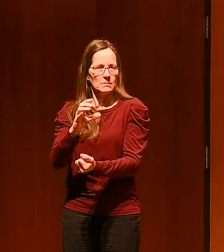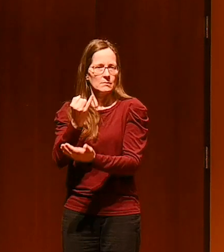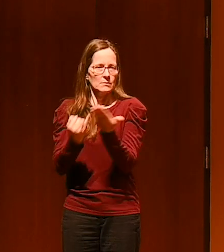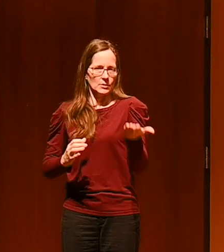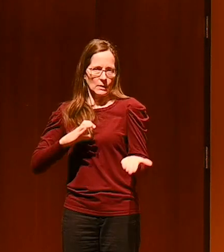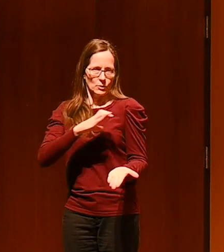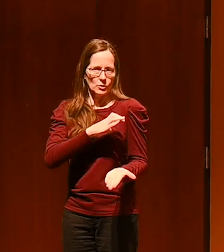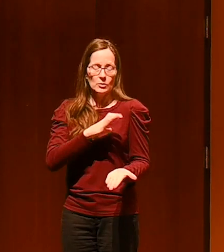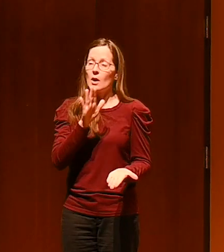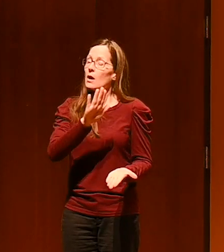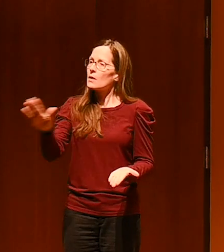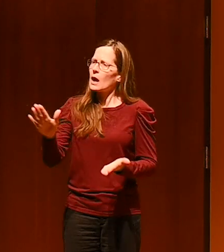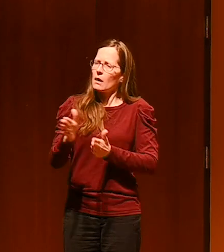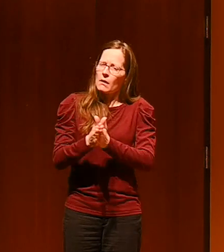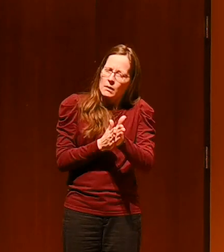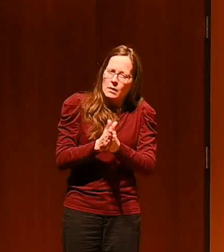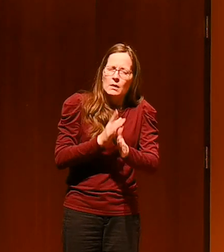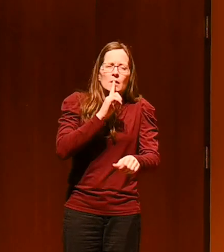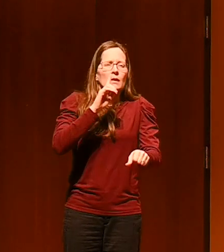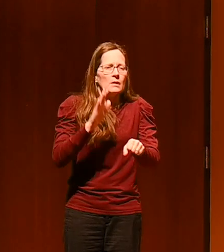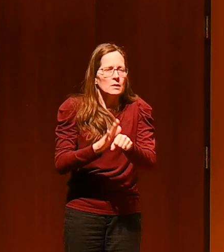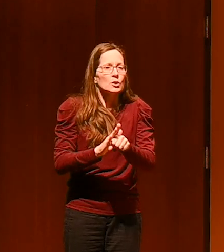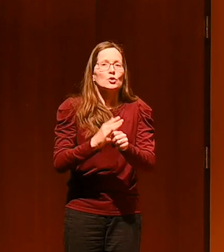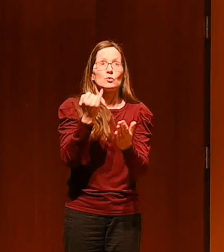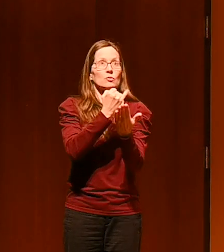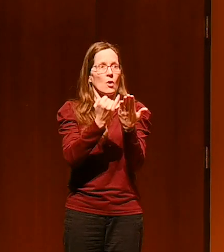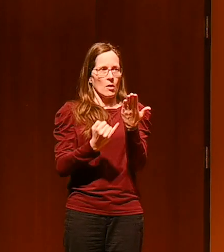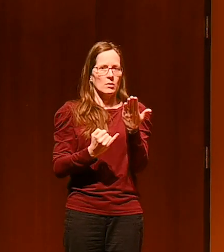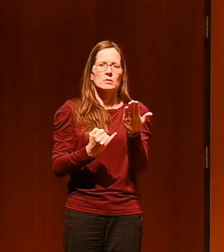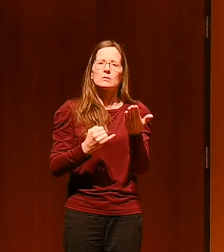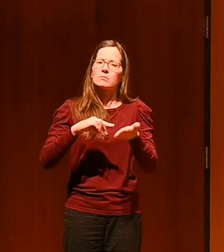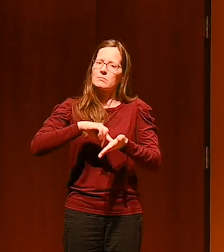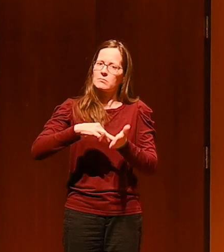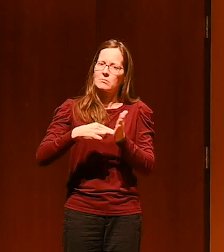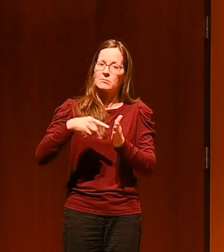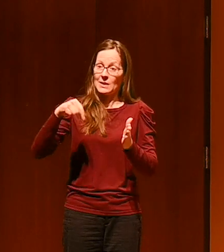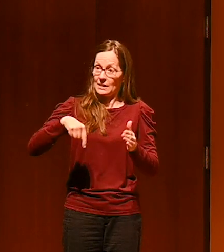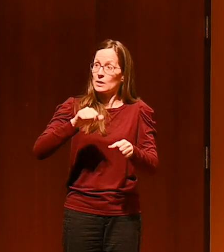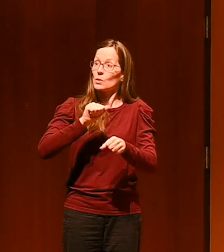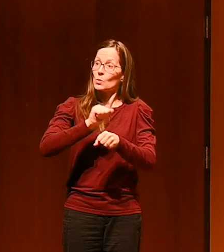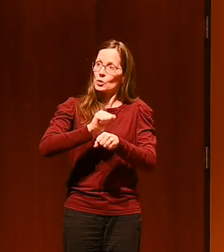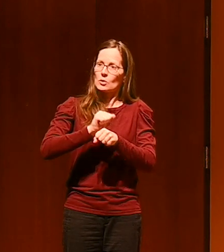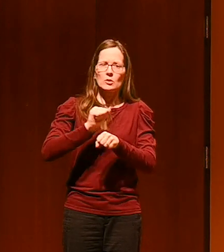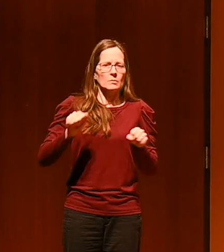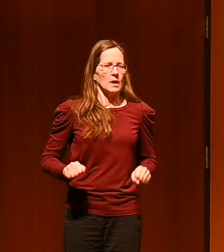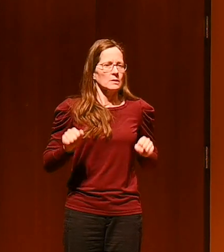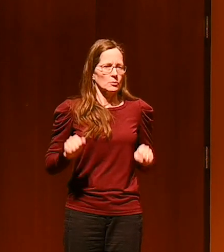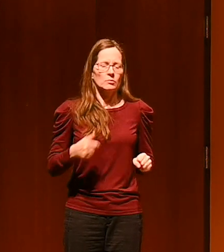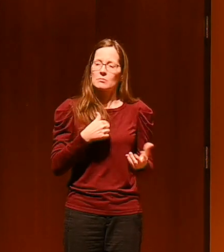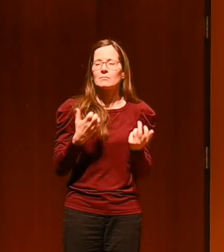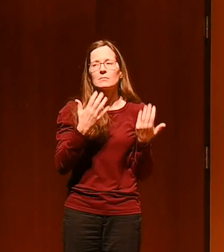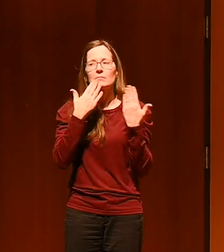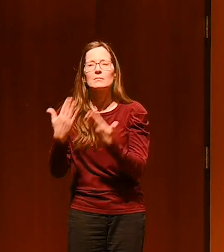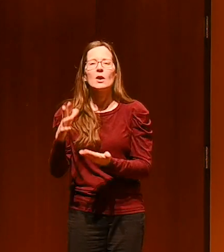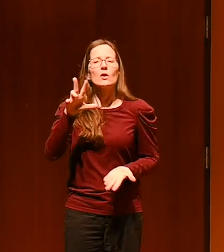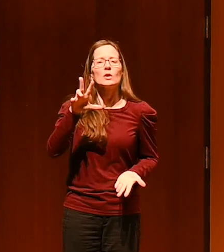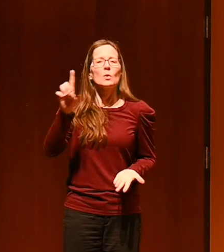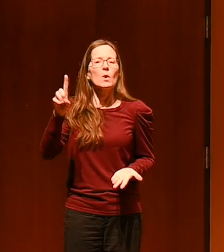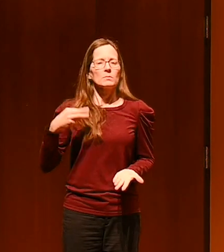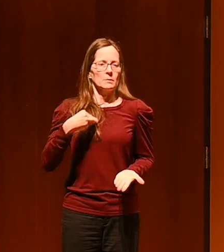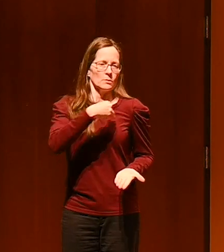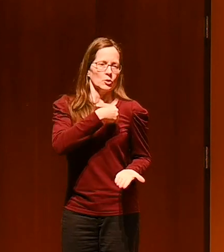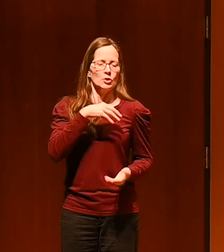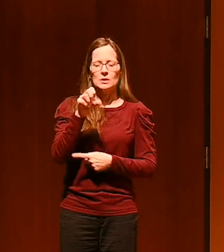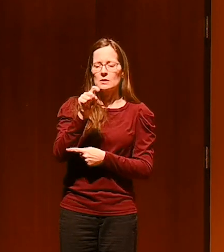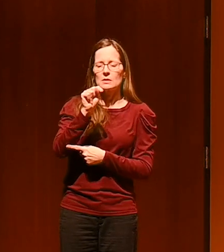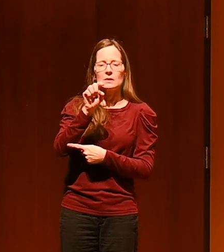passion and dedication to the arts makes this work possible, and I want to thank the 31 members of our steering committee